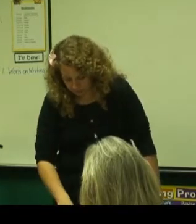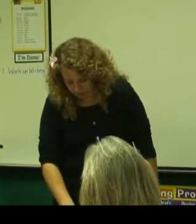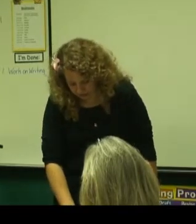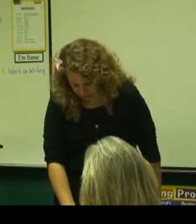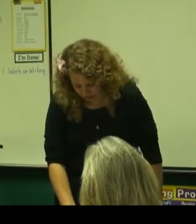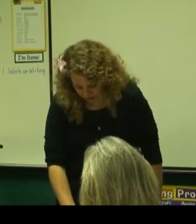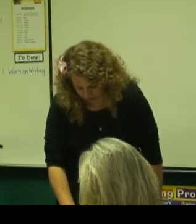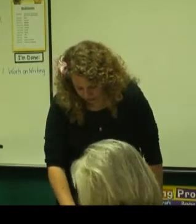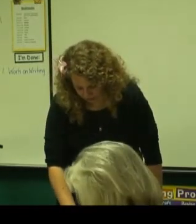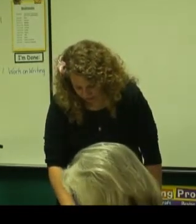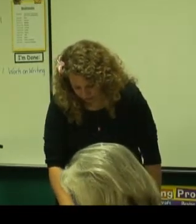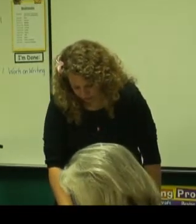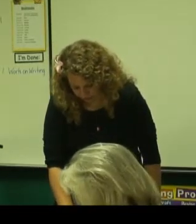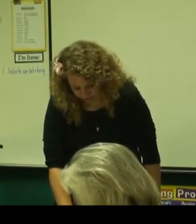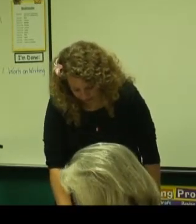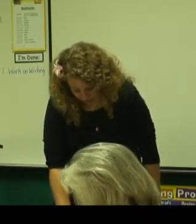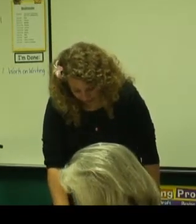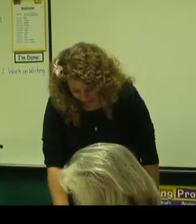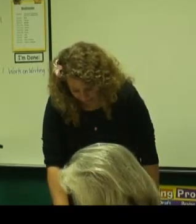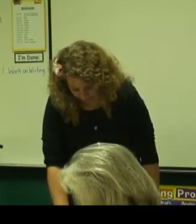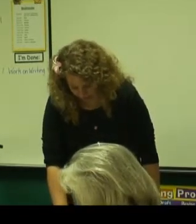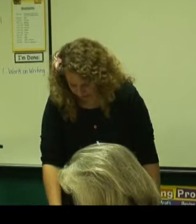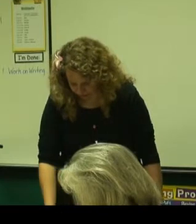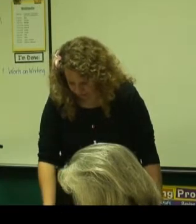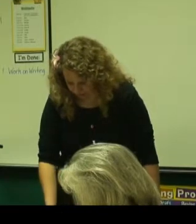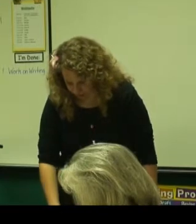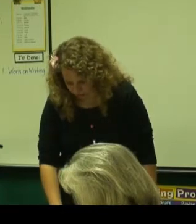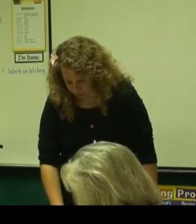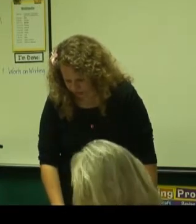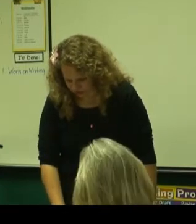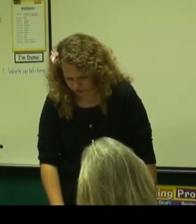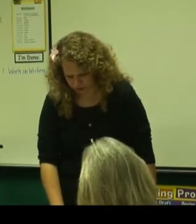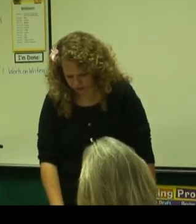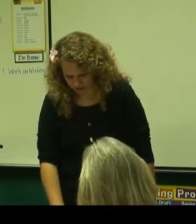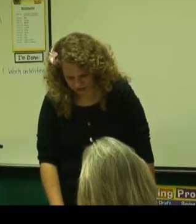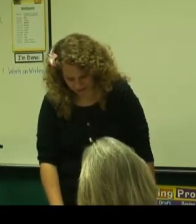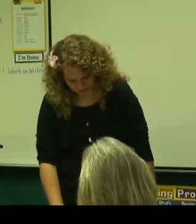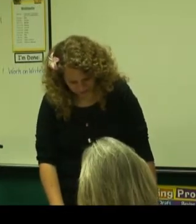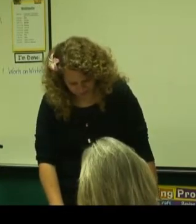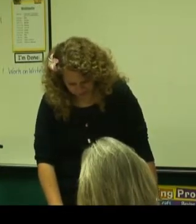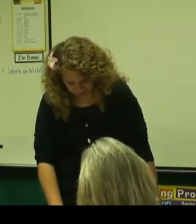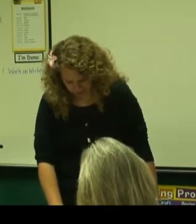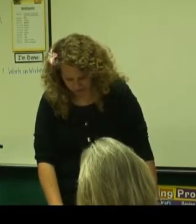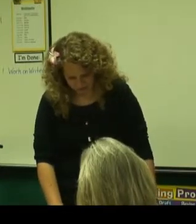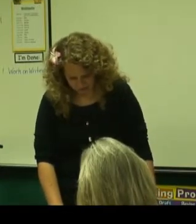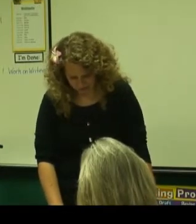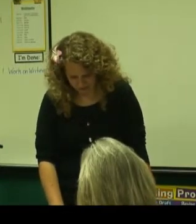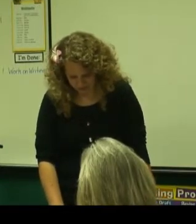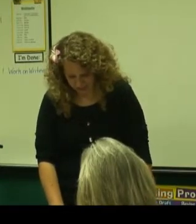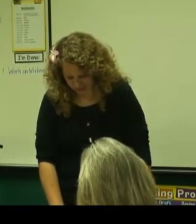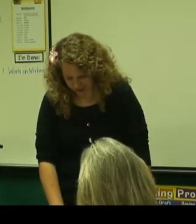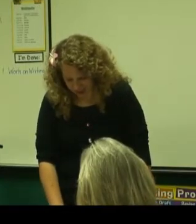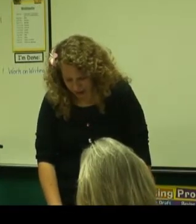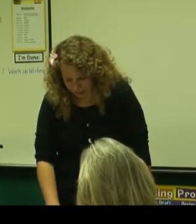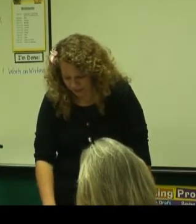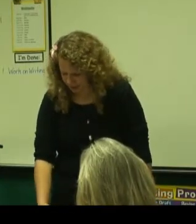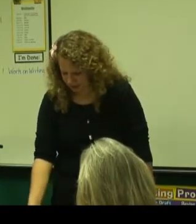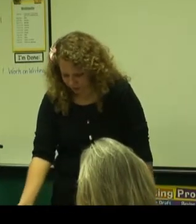one's saying he's not happy. Like it almost sounds like you're surprised. Like he's not Why is he happy. You